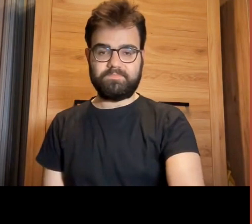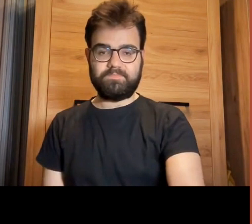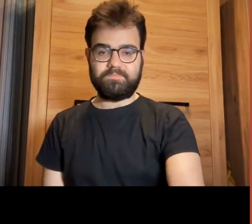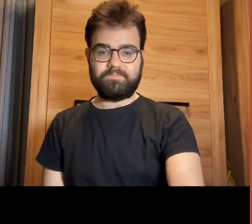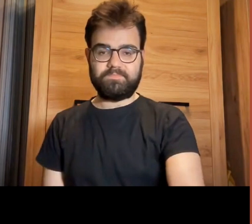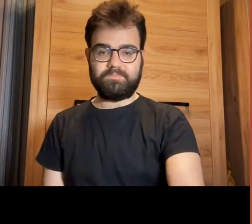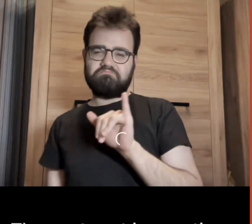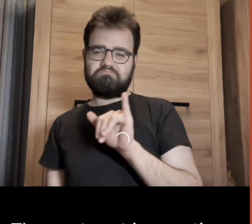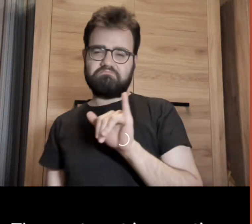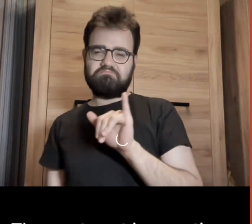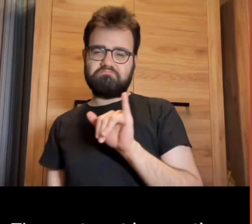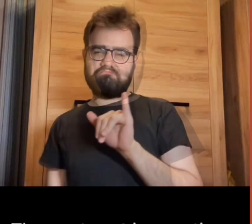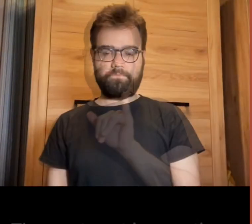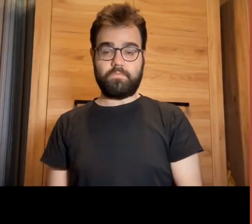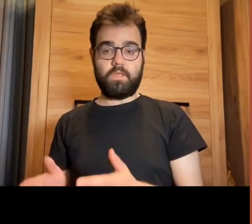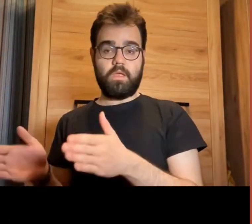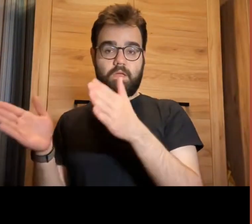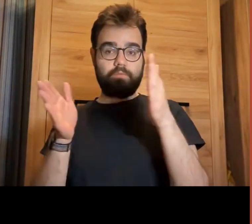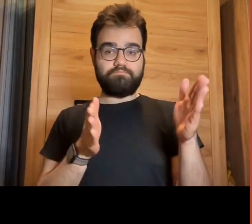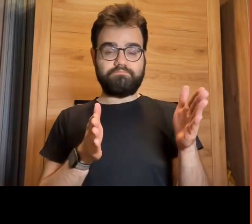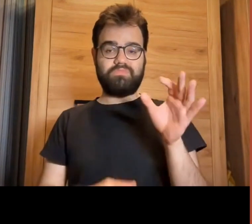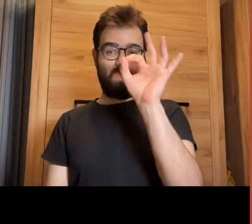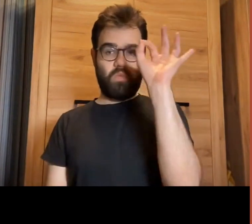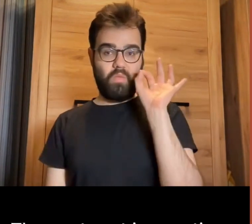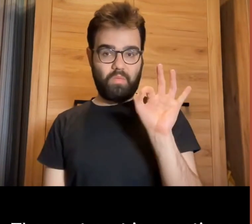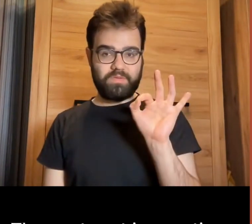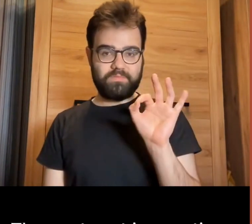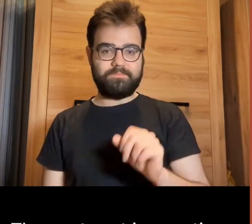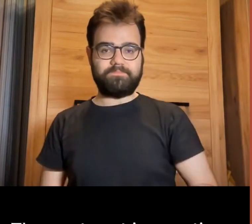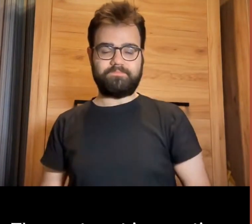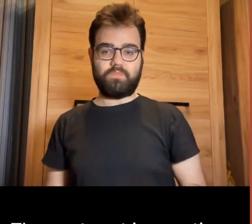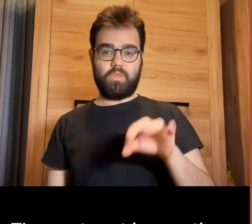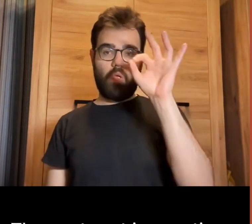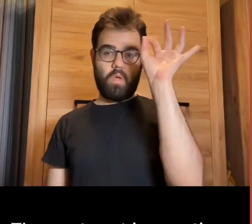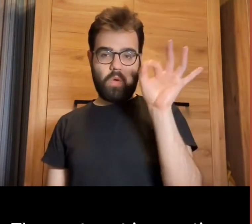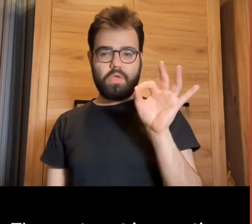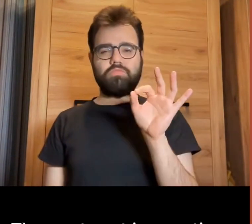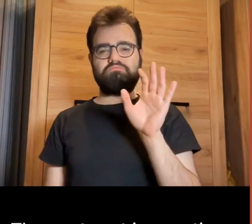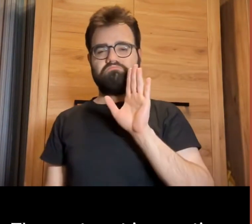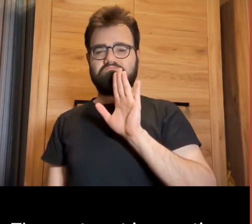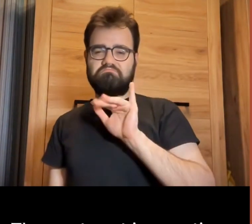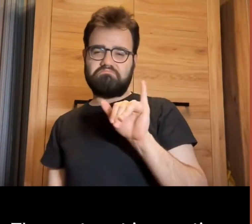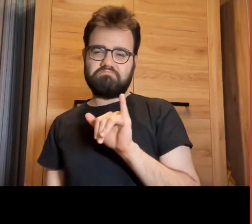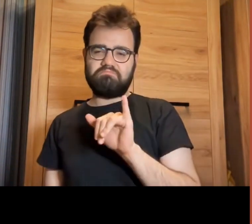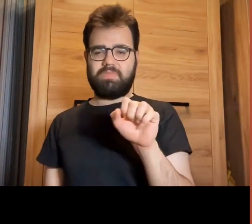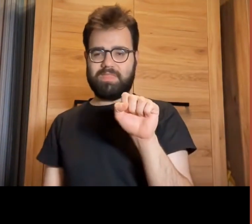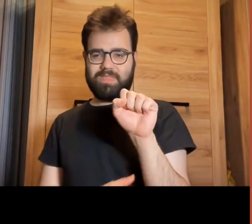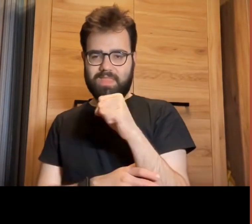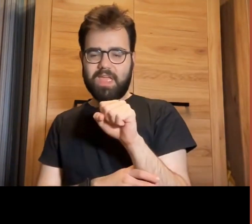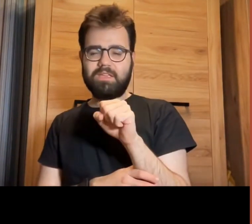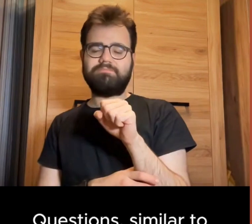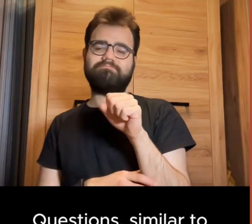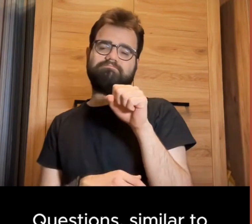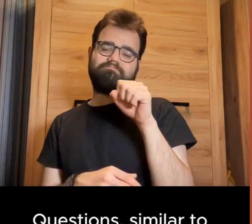Yes, so that's an example with the verb to give. And when it comes to questions, they also can have manual and